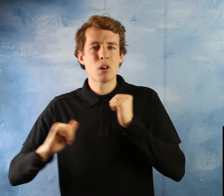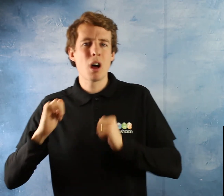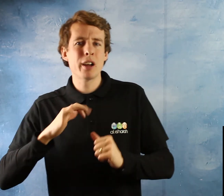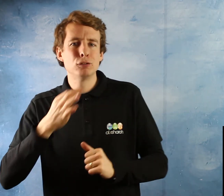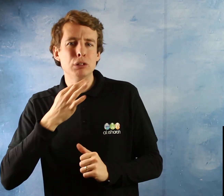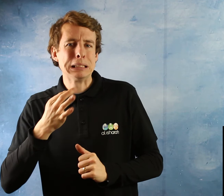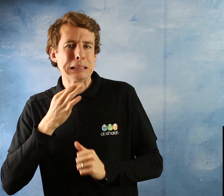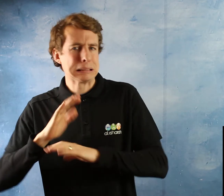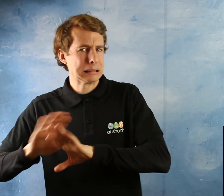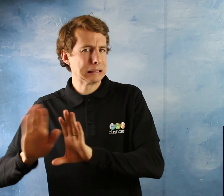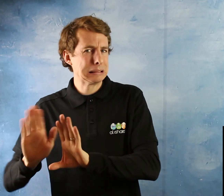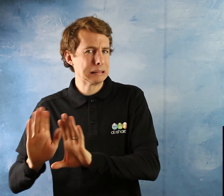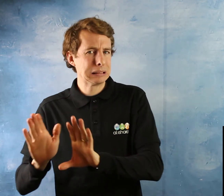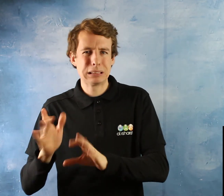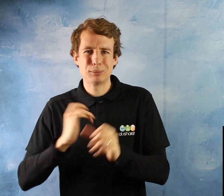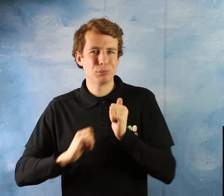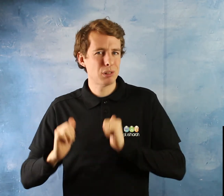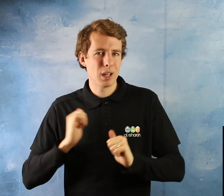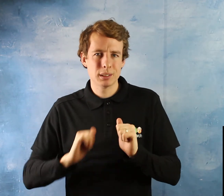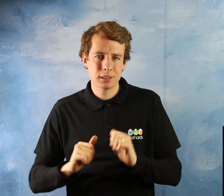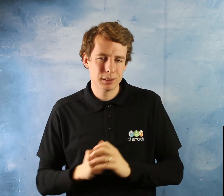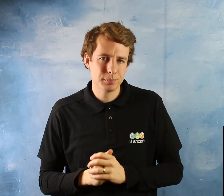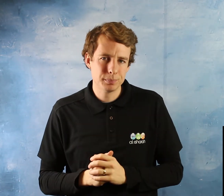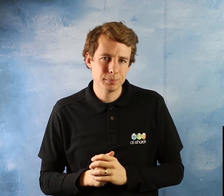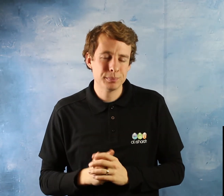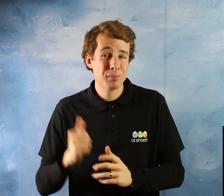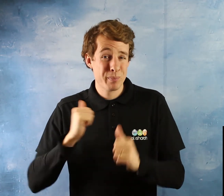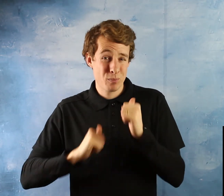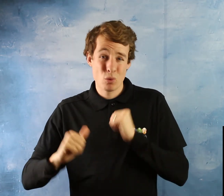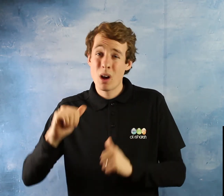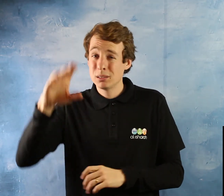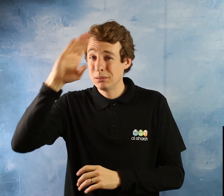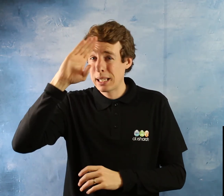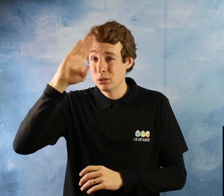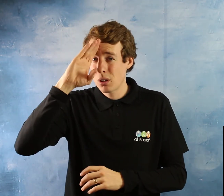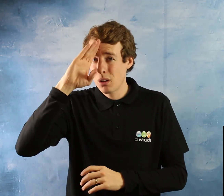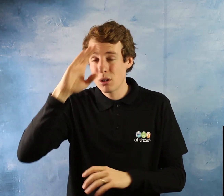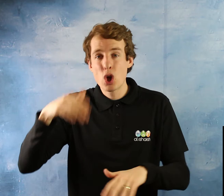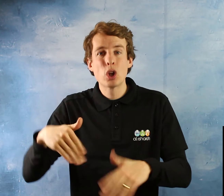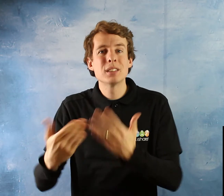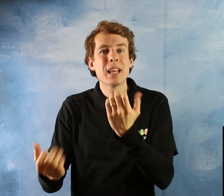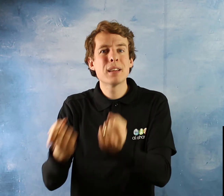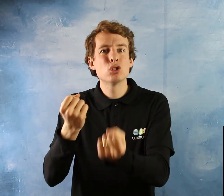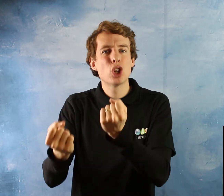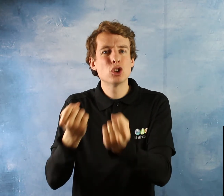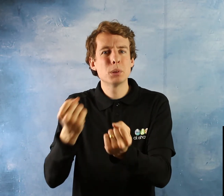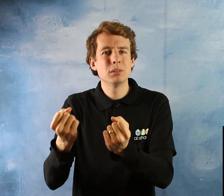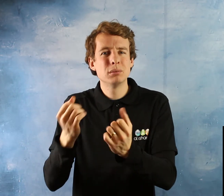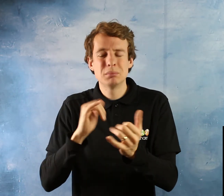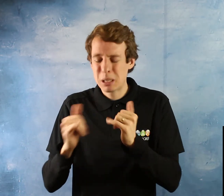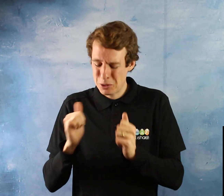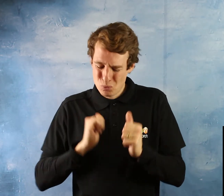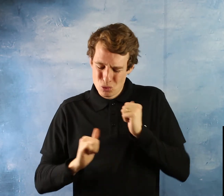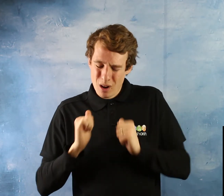ego, all these will be dangerous for us in the Day of Judgment. Little bit of mithqal means